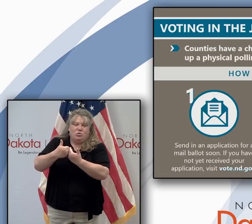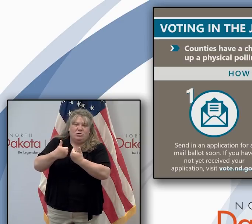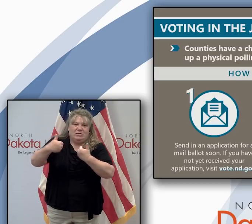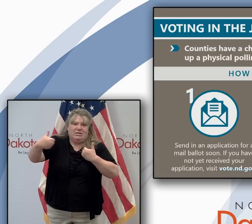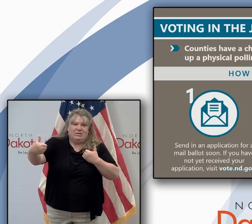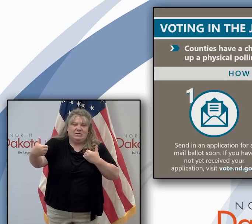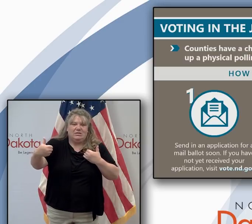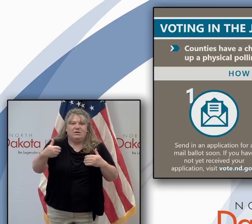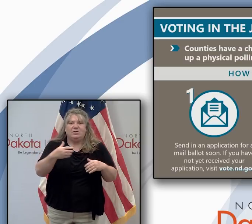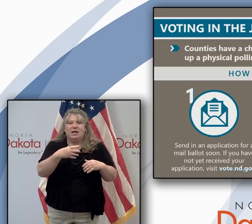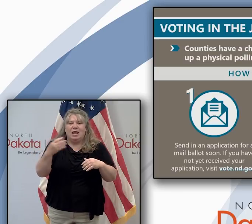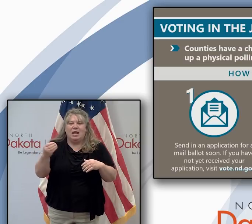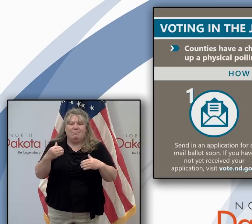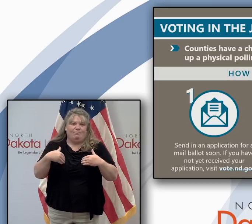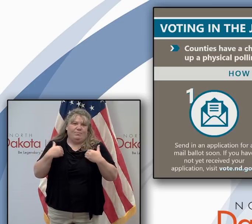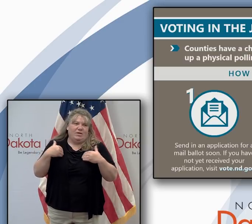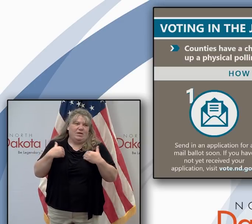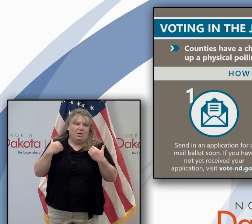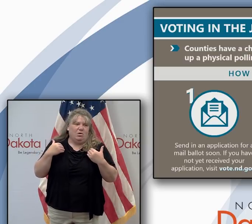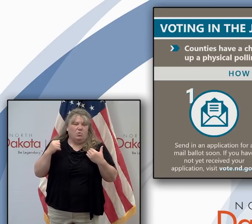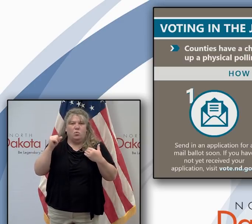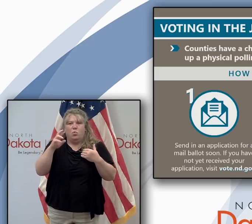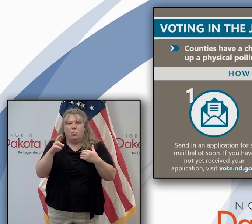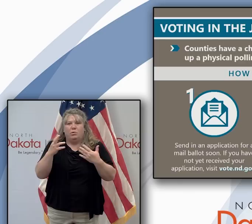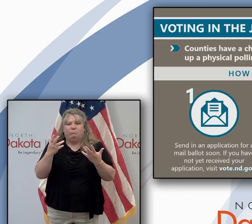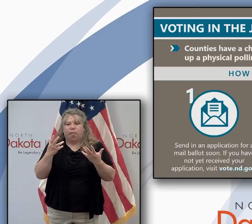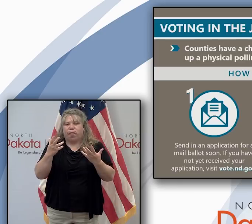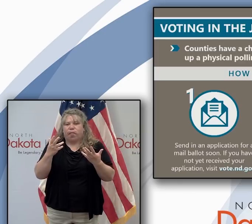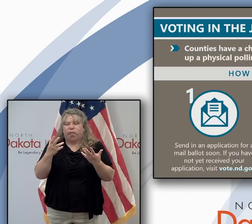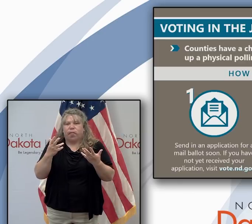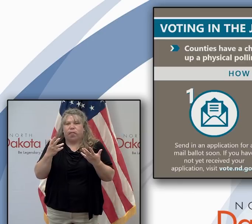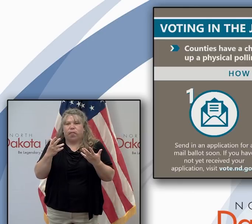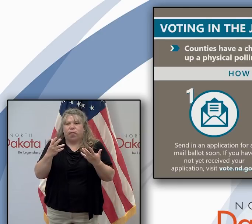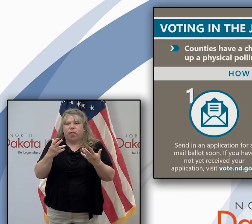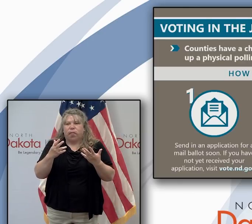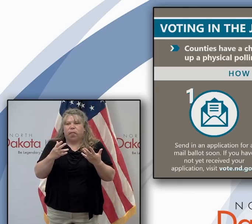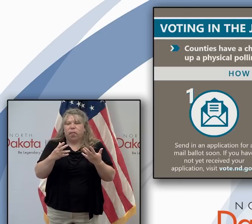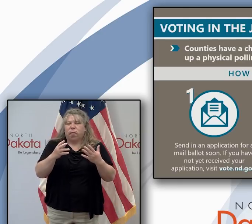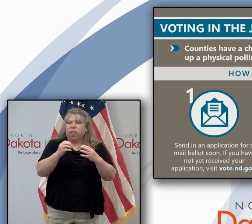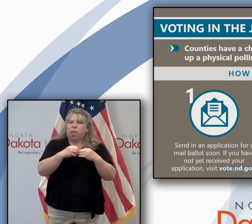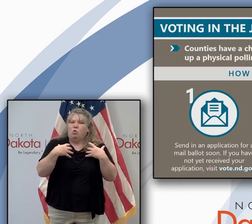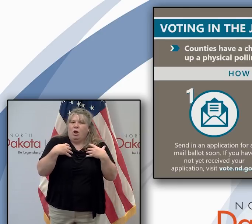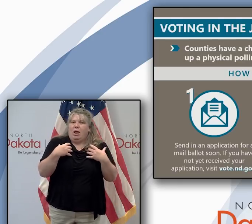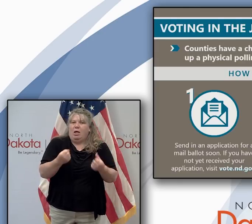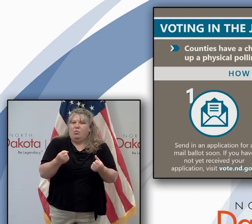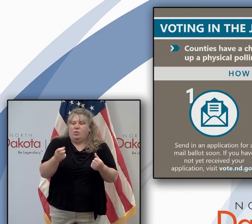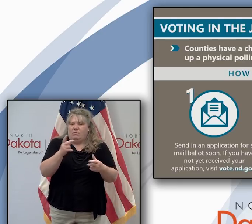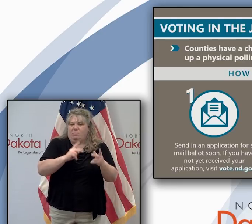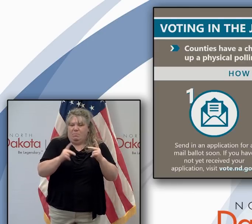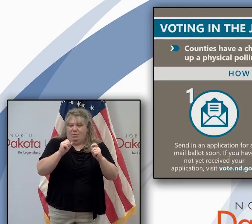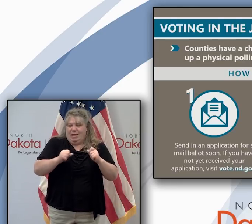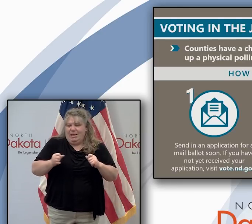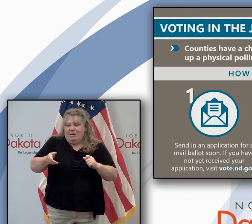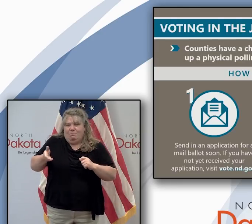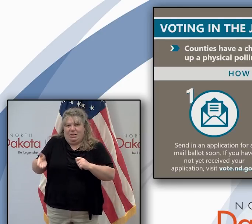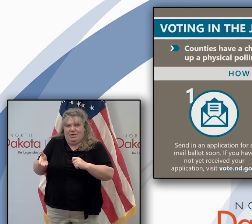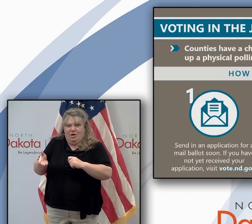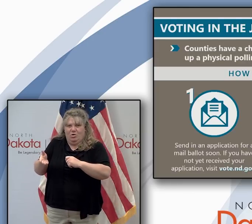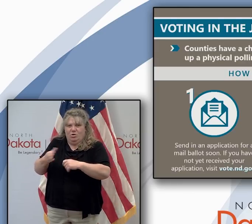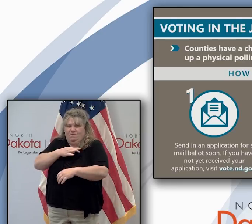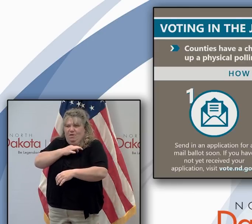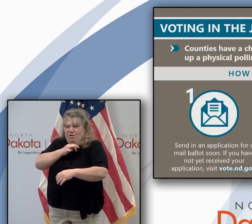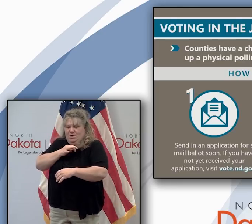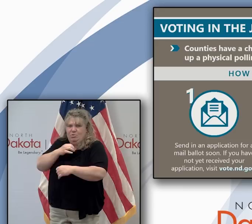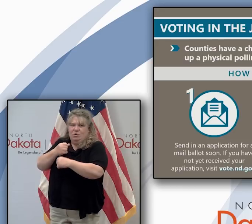perhaps younger or non-vulnerable poll watchers that are able to be there that day to make sure that